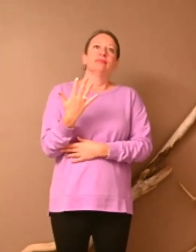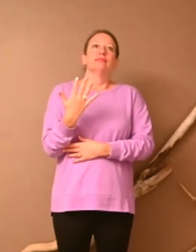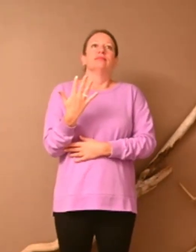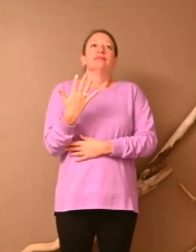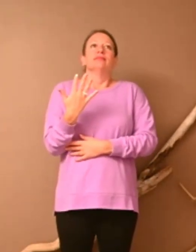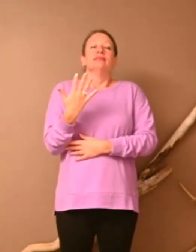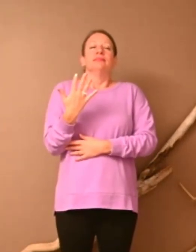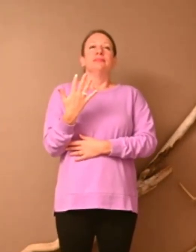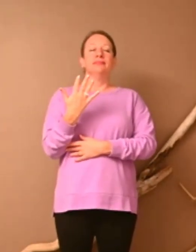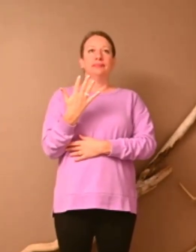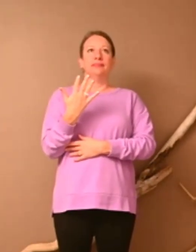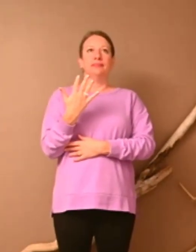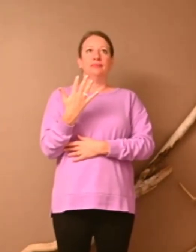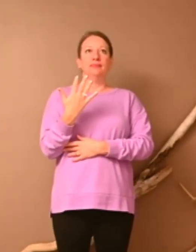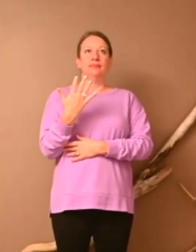count of 5.